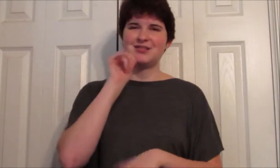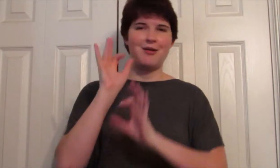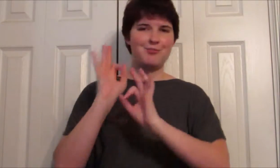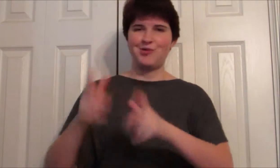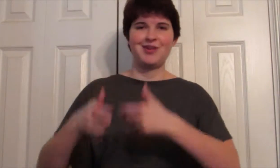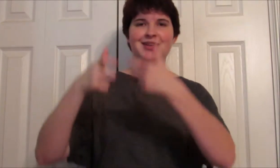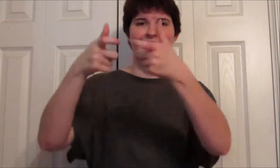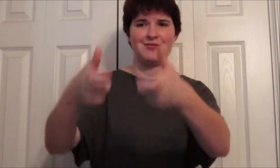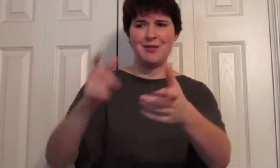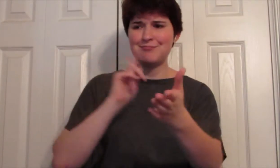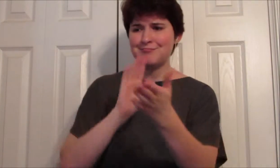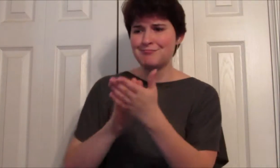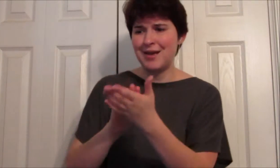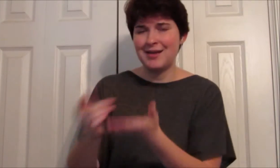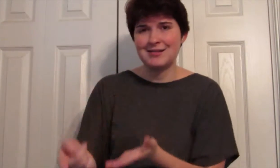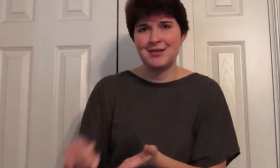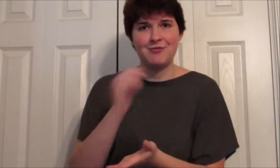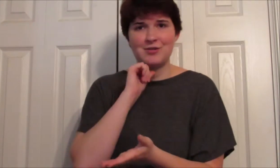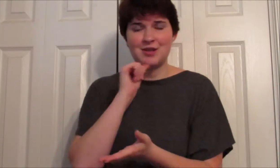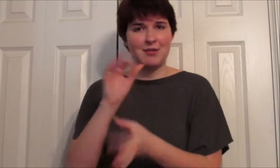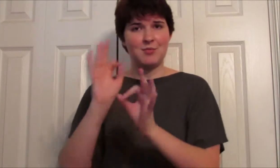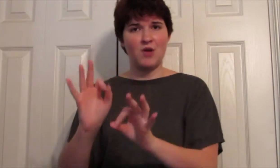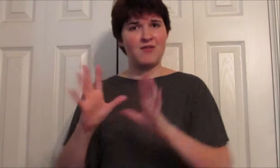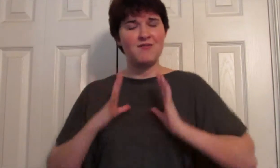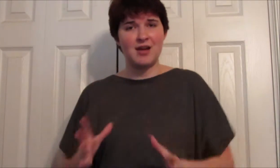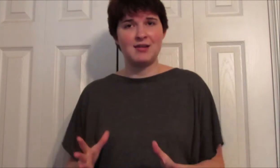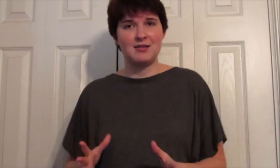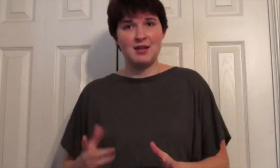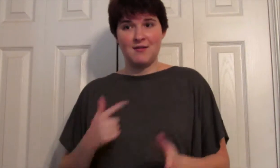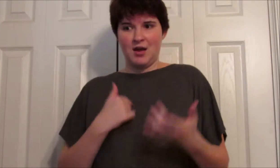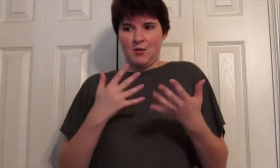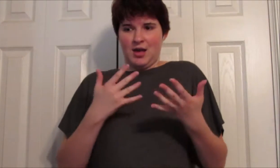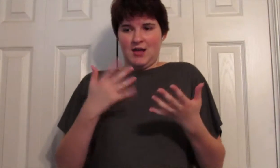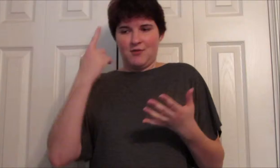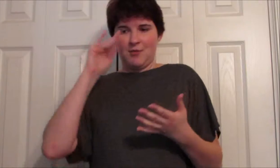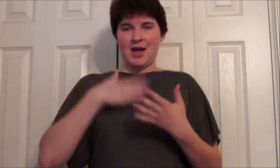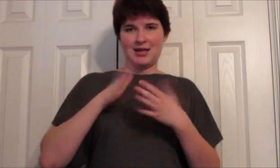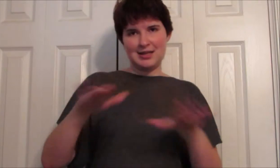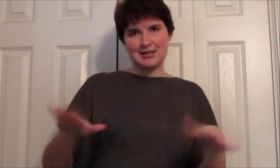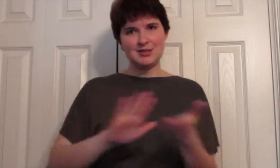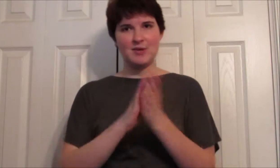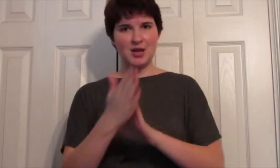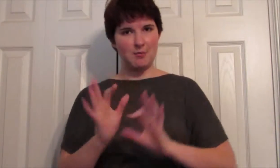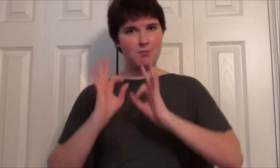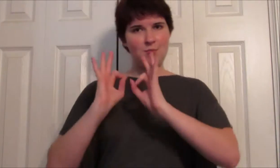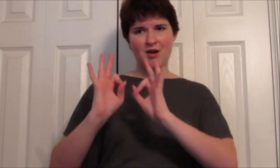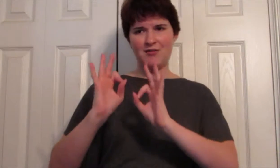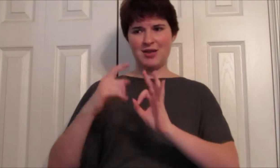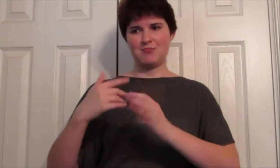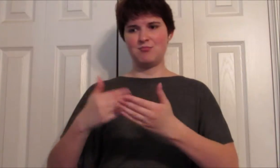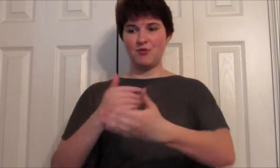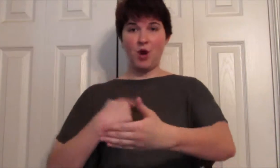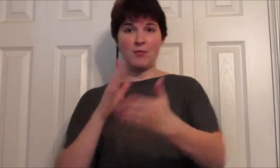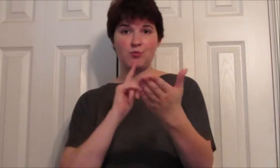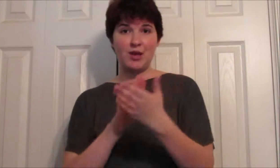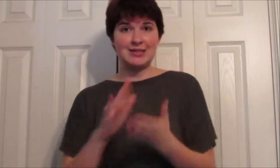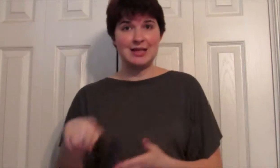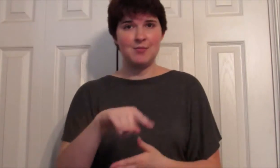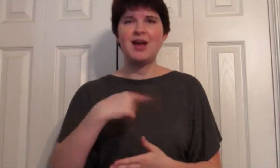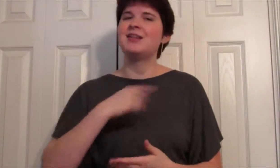They are an imperfect gift. Praise them for being imperfect. If I'd waited until my kids became perfect before I praised them, I would have never